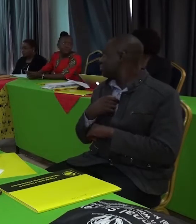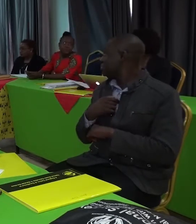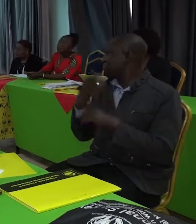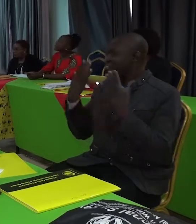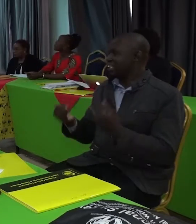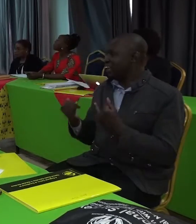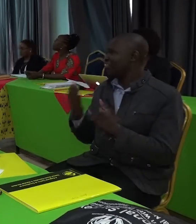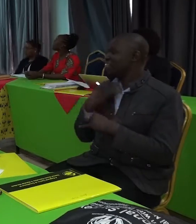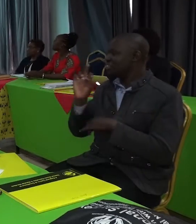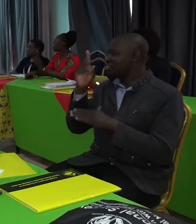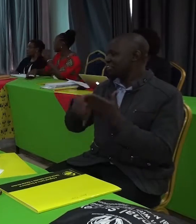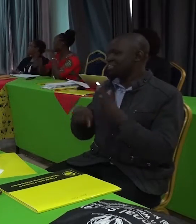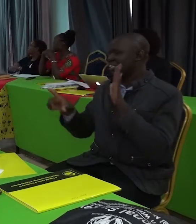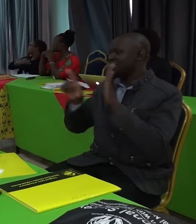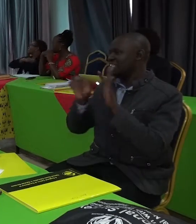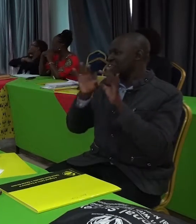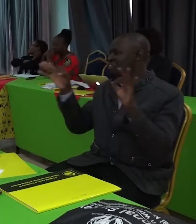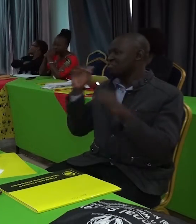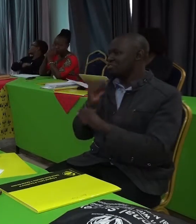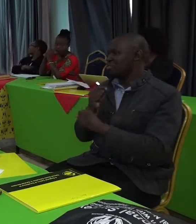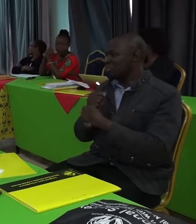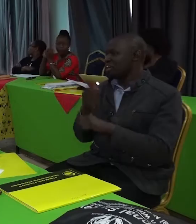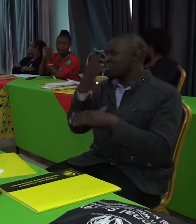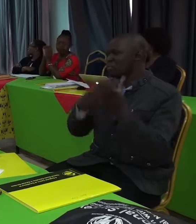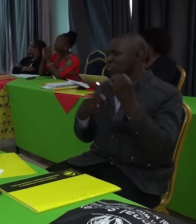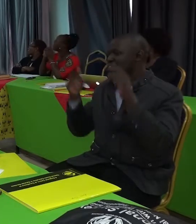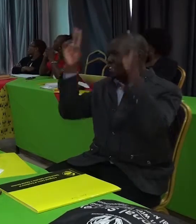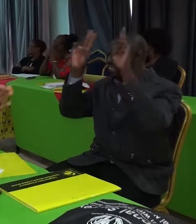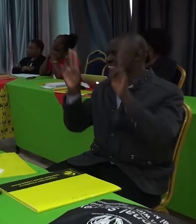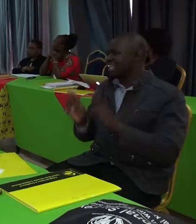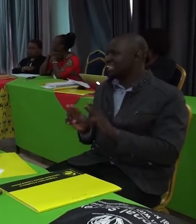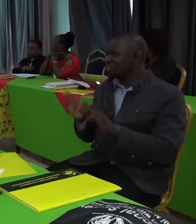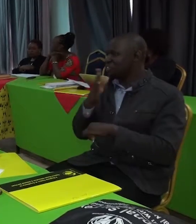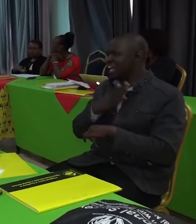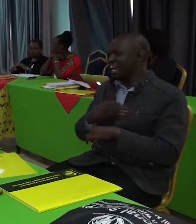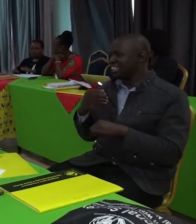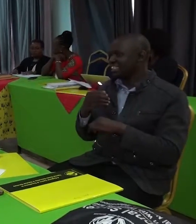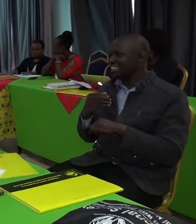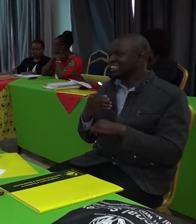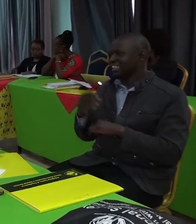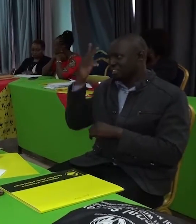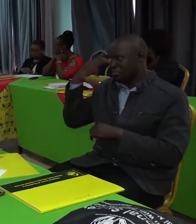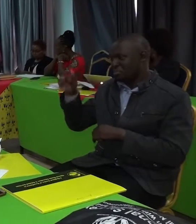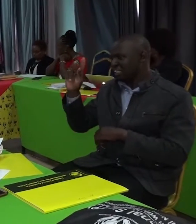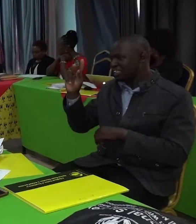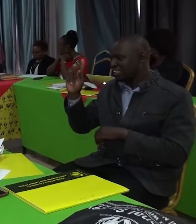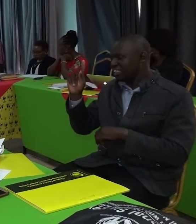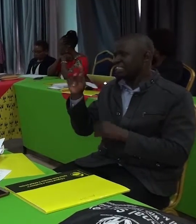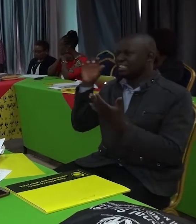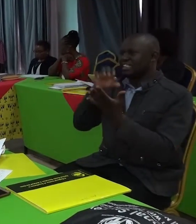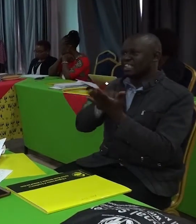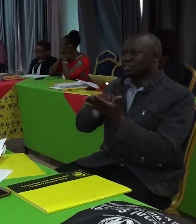I'm running through legal frameworks, both international and policy statutes in the